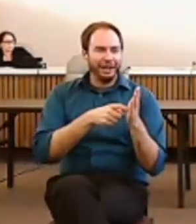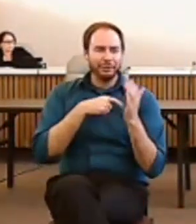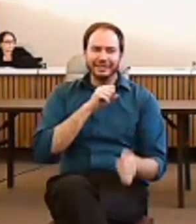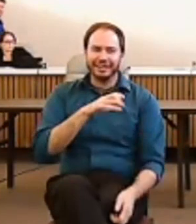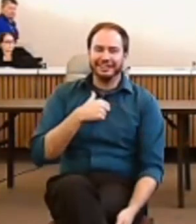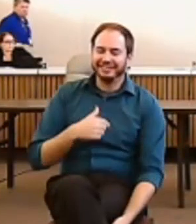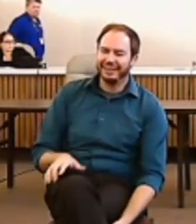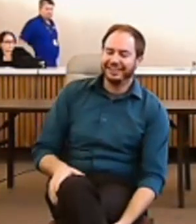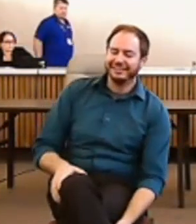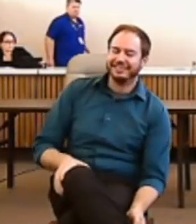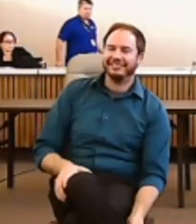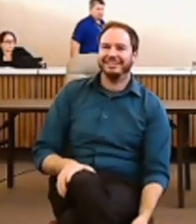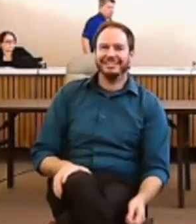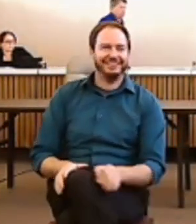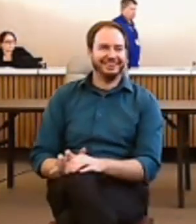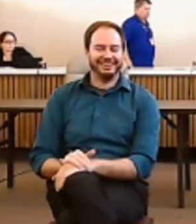Okay, I got it.